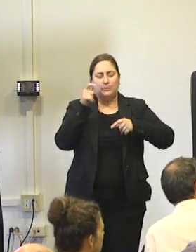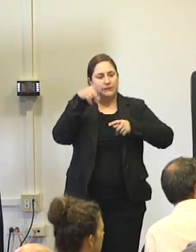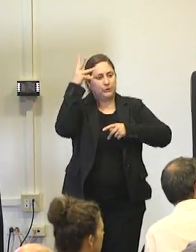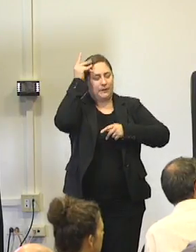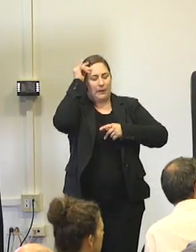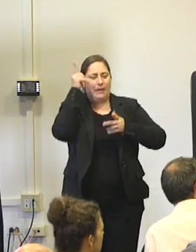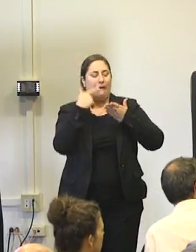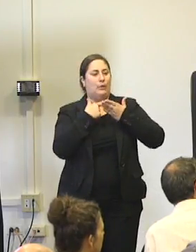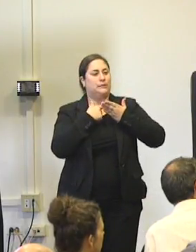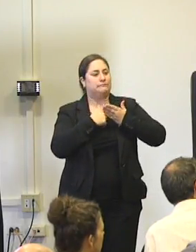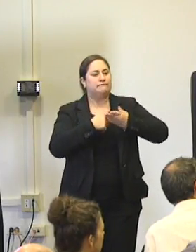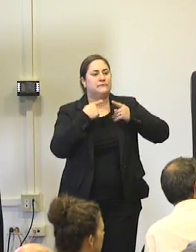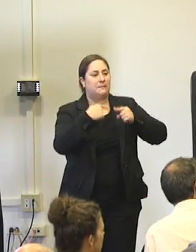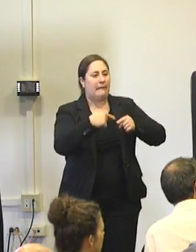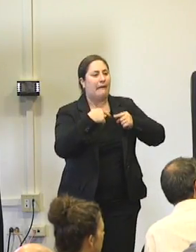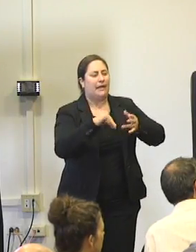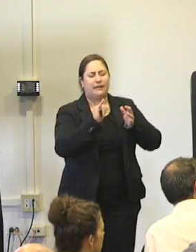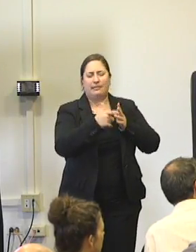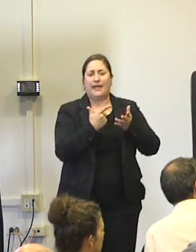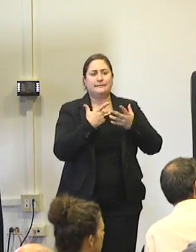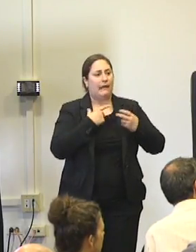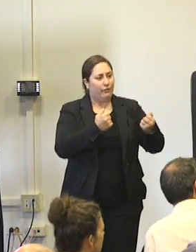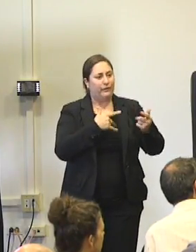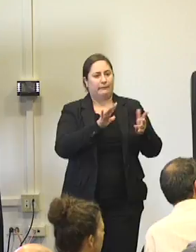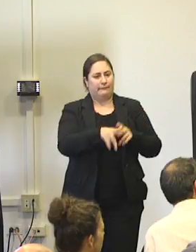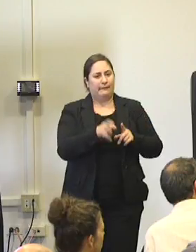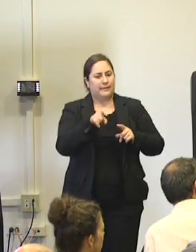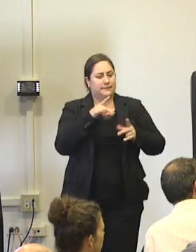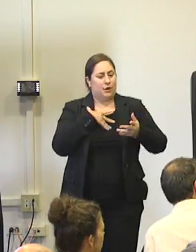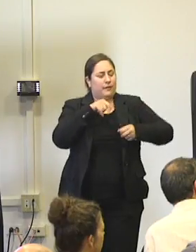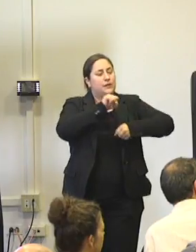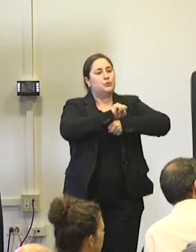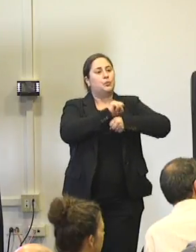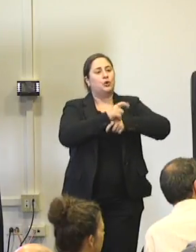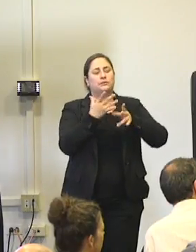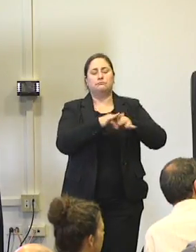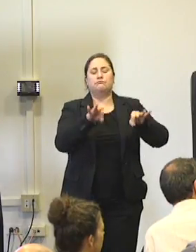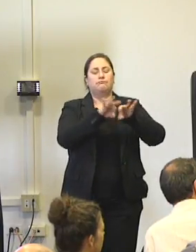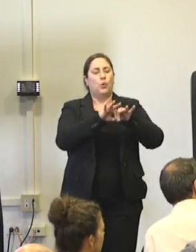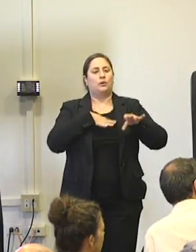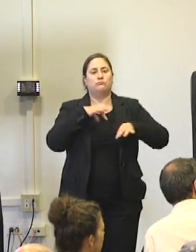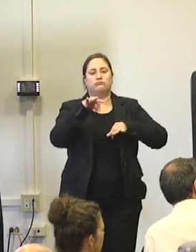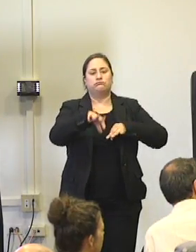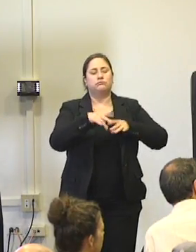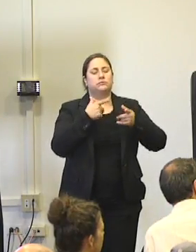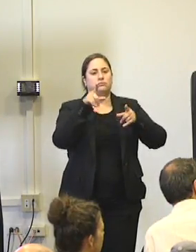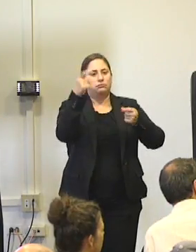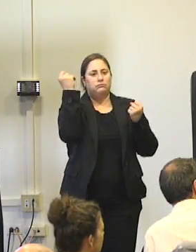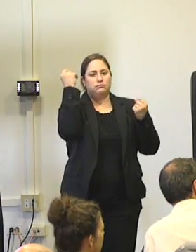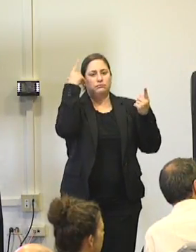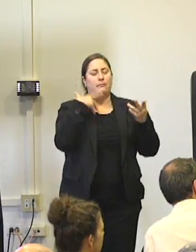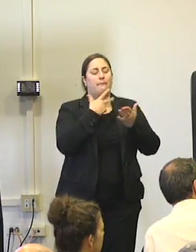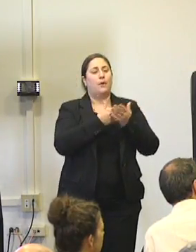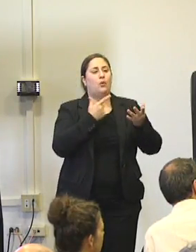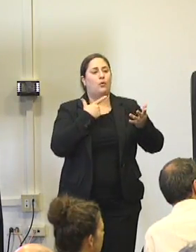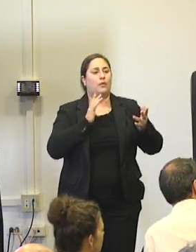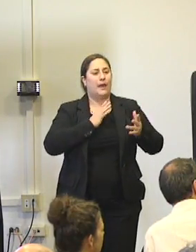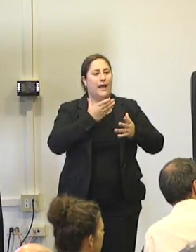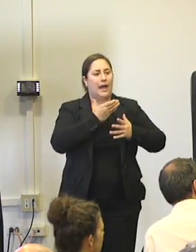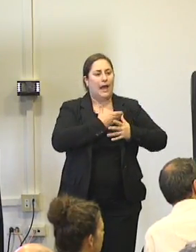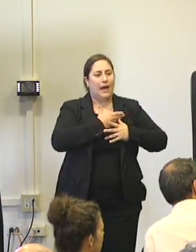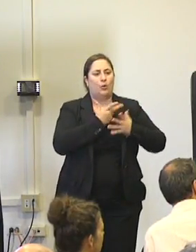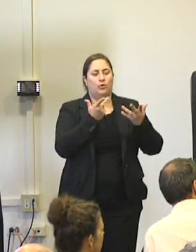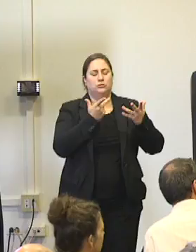is healthy and necessary. And this work is a critical contribution to understanding both the nation's troubling